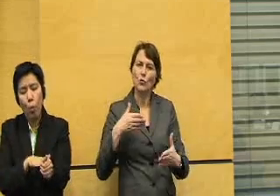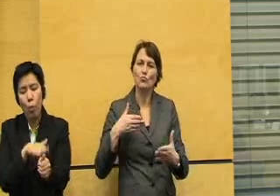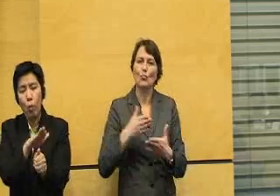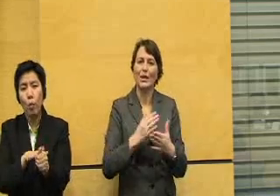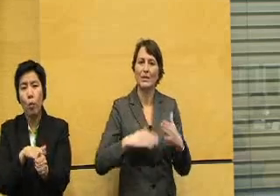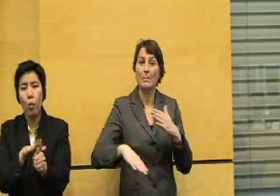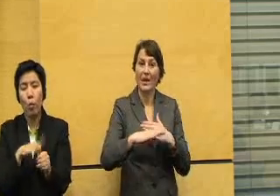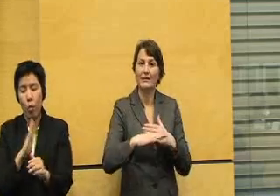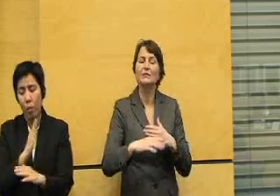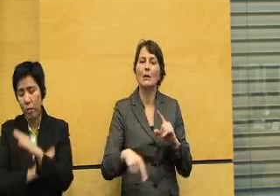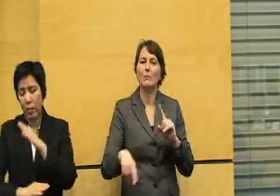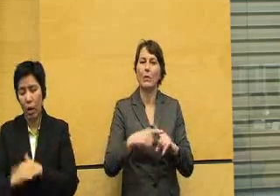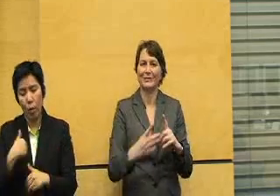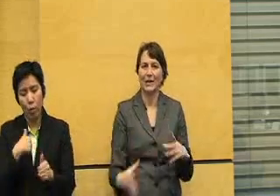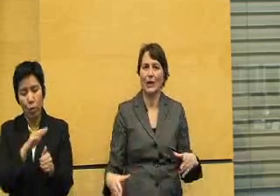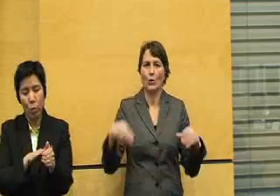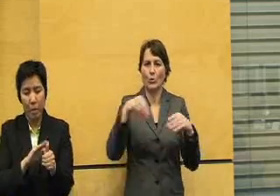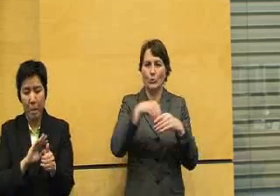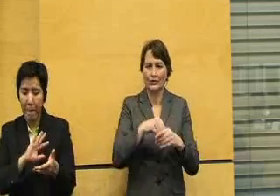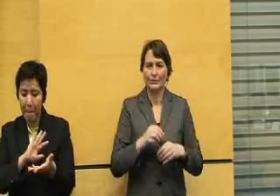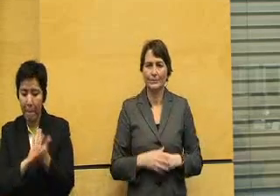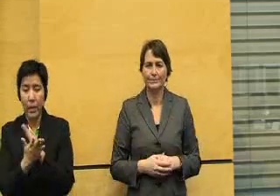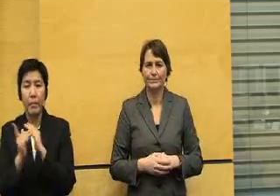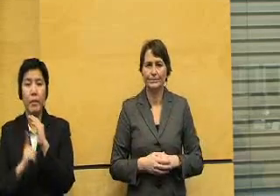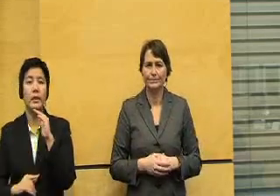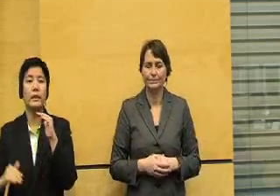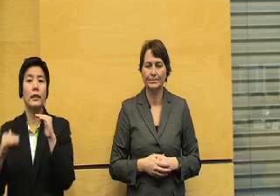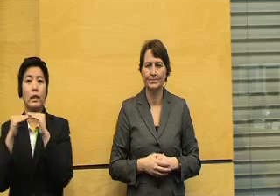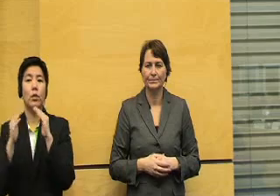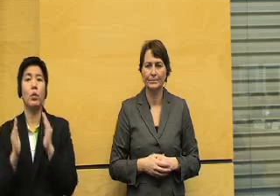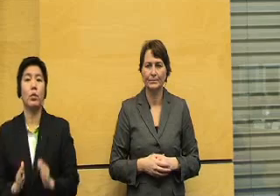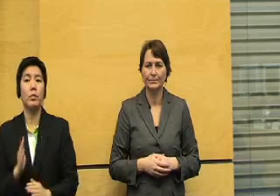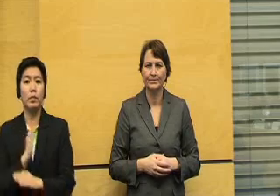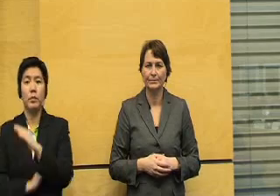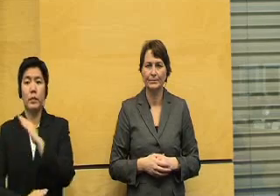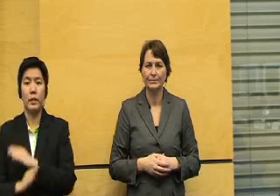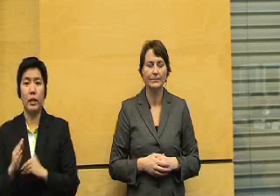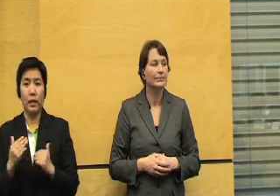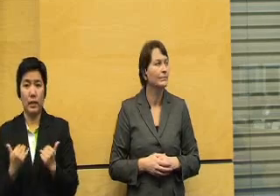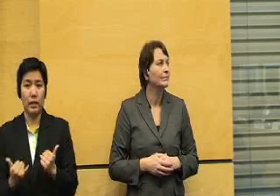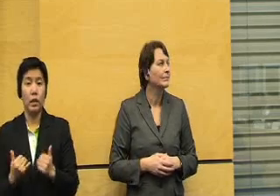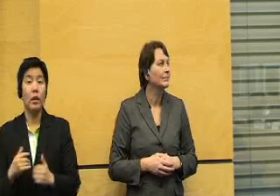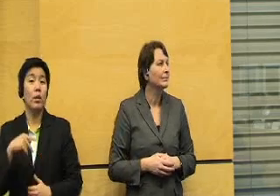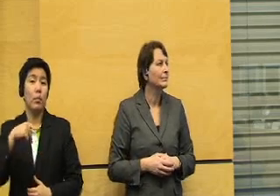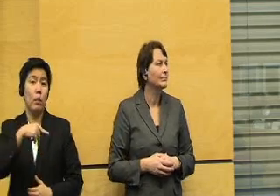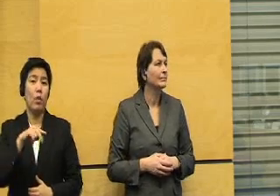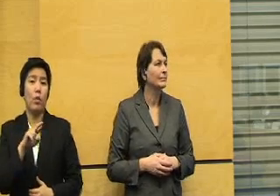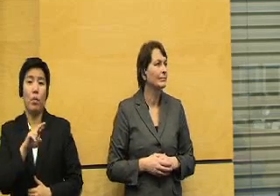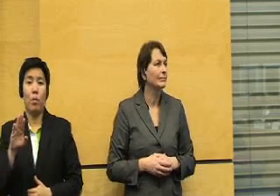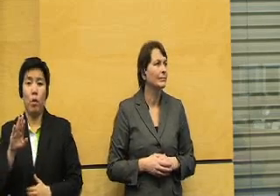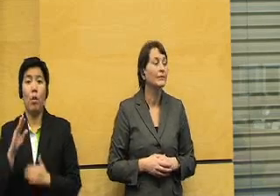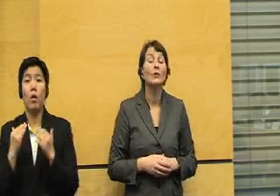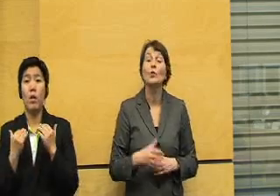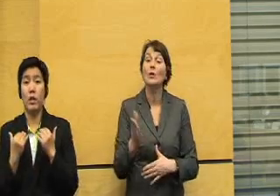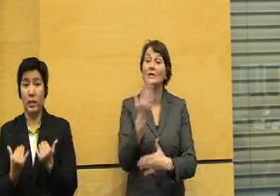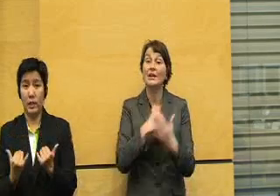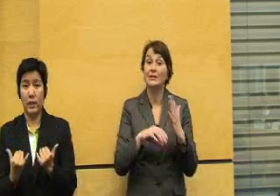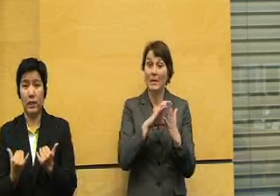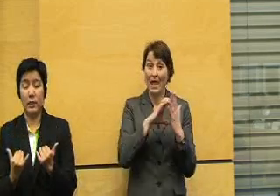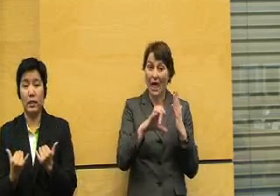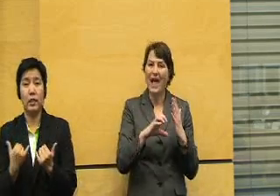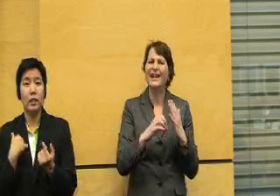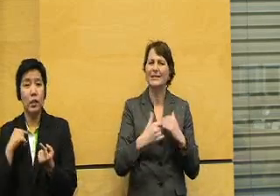The Empowerment of the Person with Disability Act was later revised in 2013 to introduce new